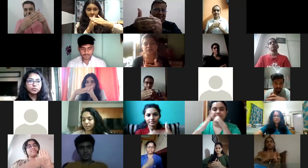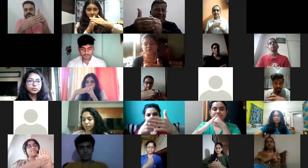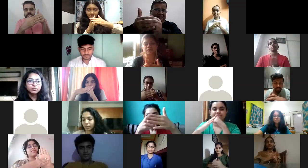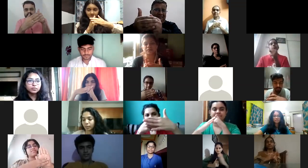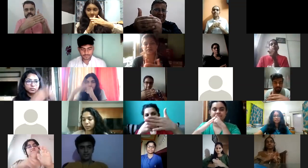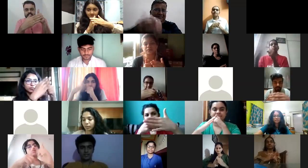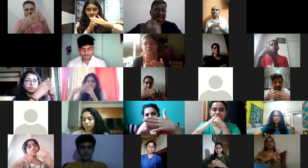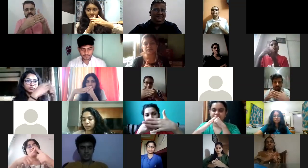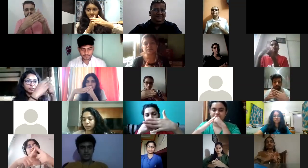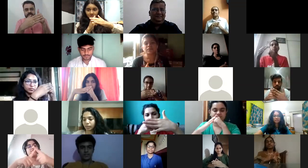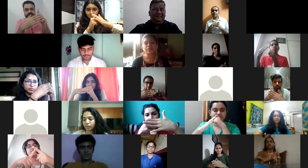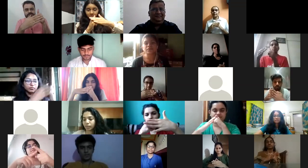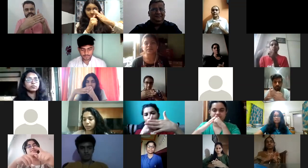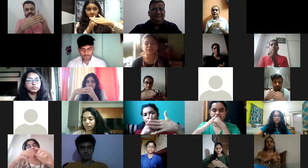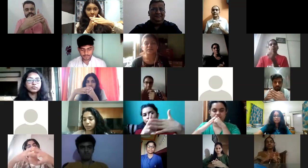T, Thursday.